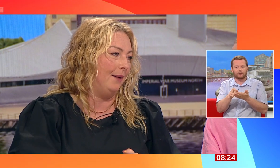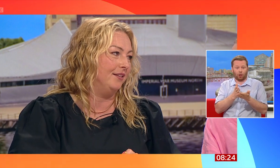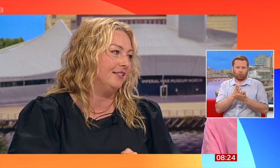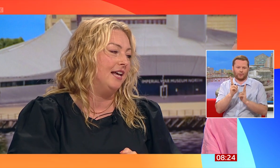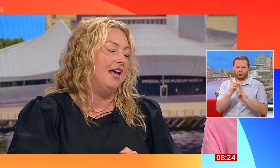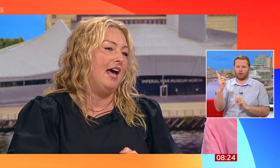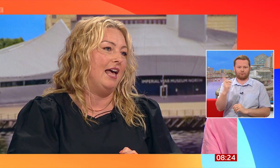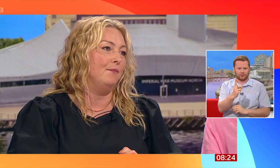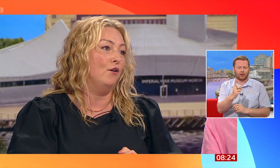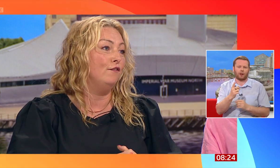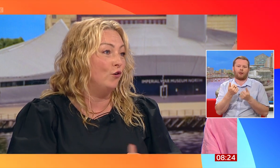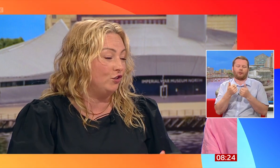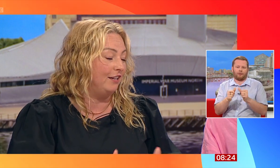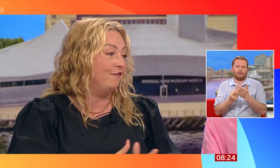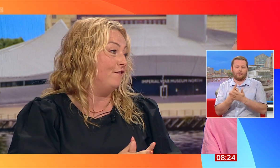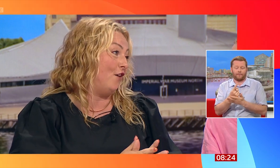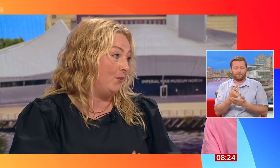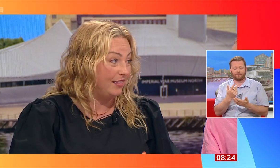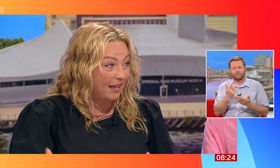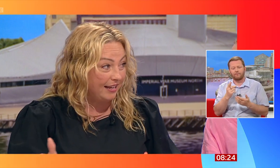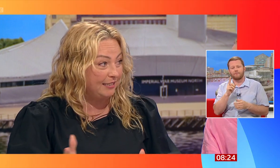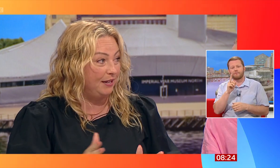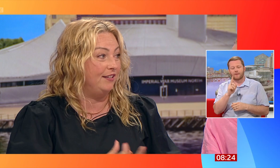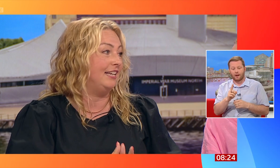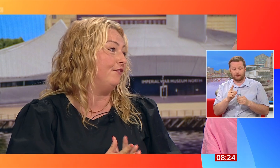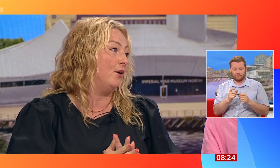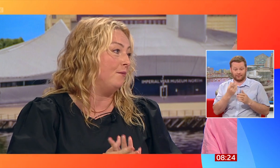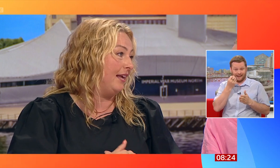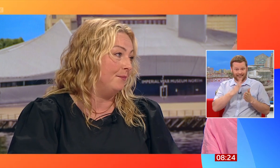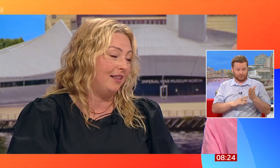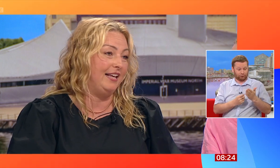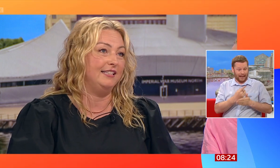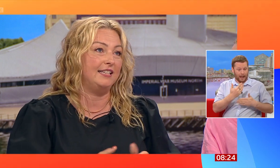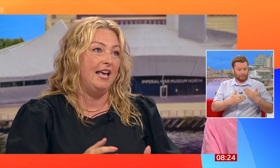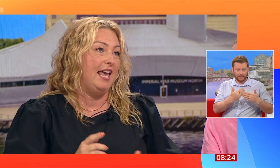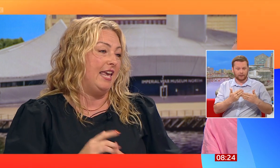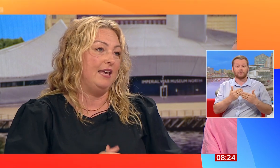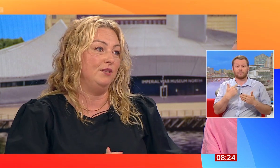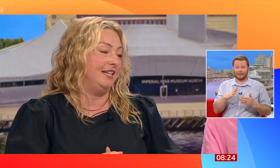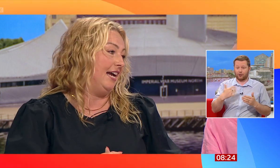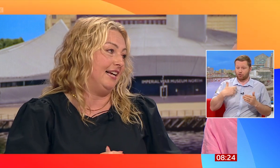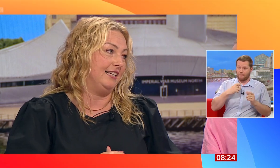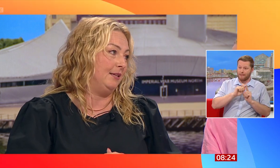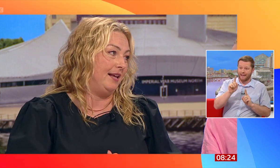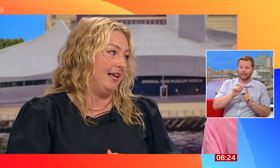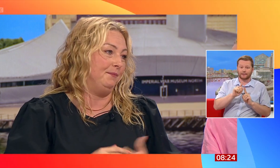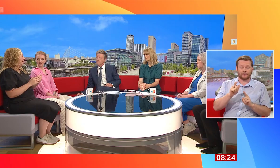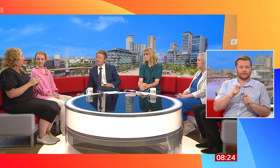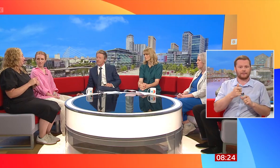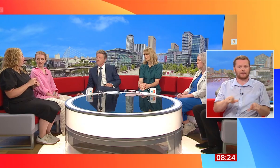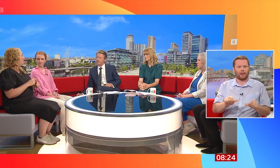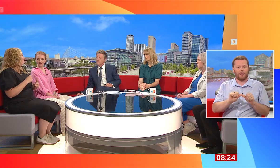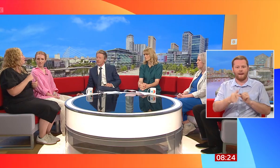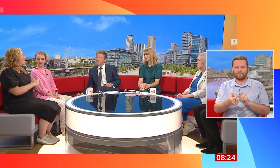when it happened. Unfortunately, following that experience, even though we made complaints, he was denied access to